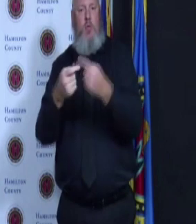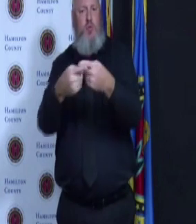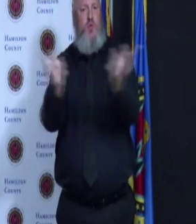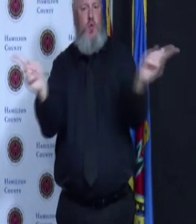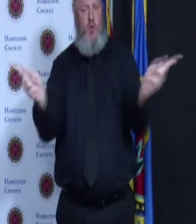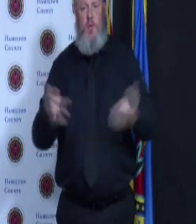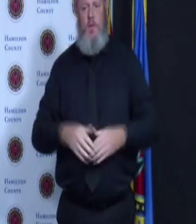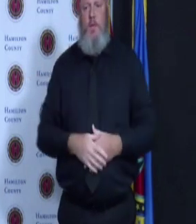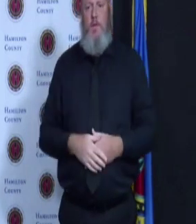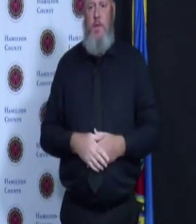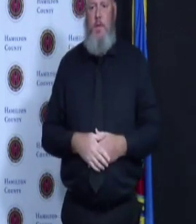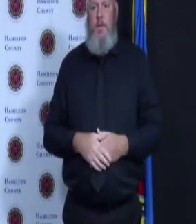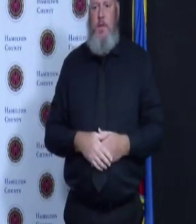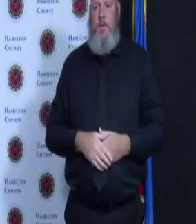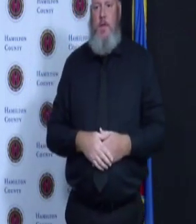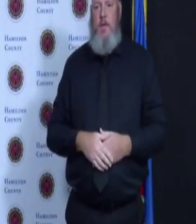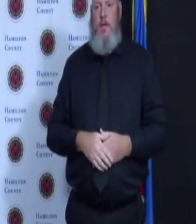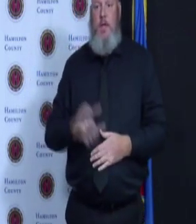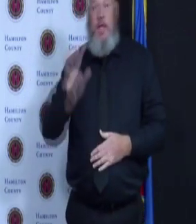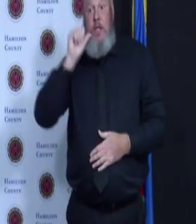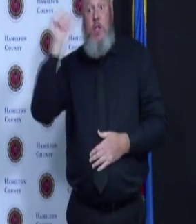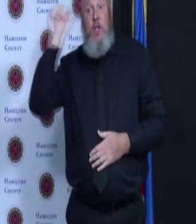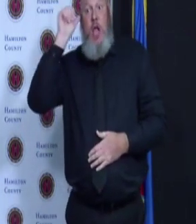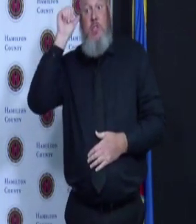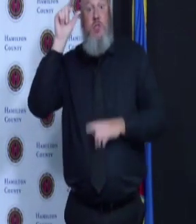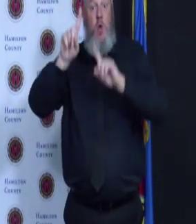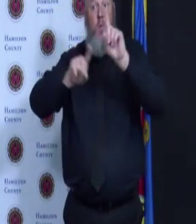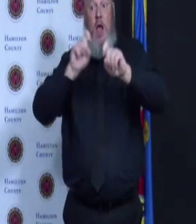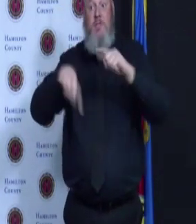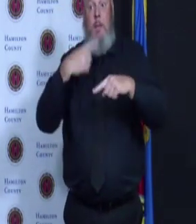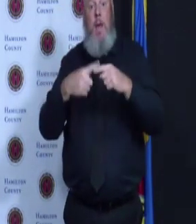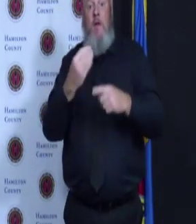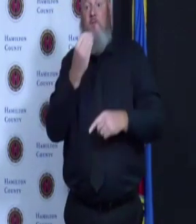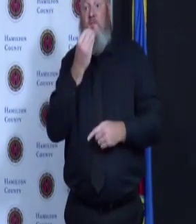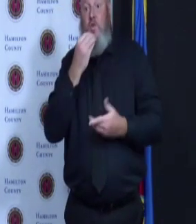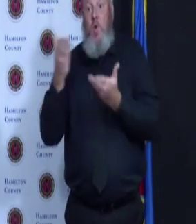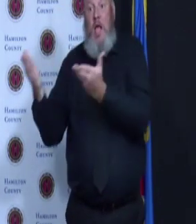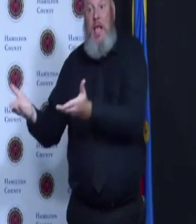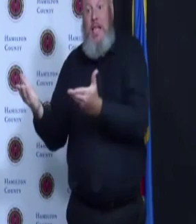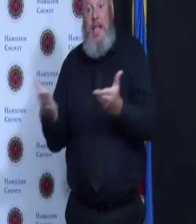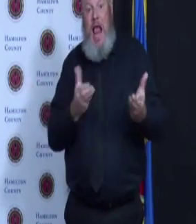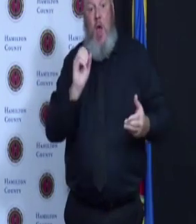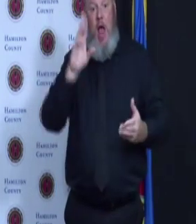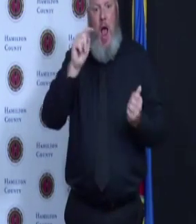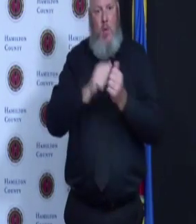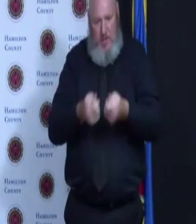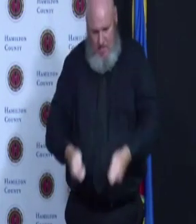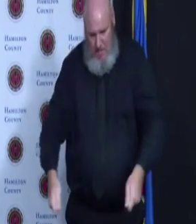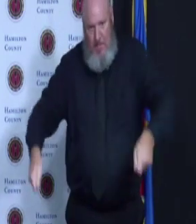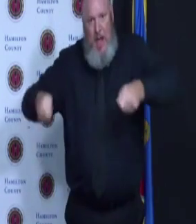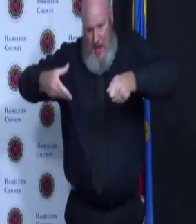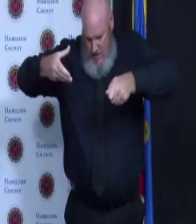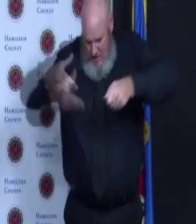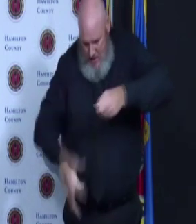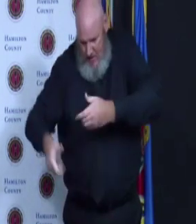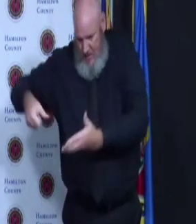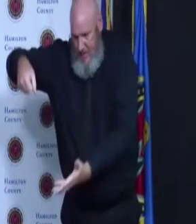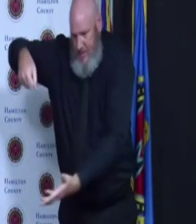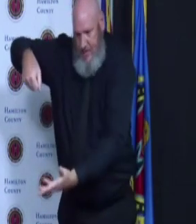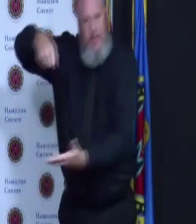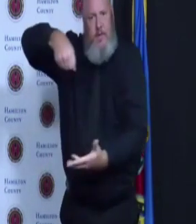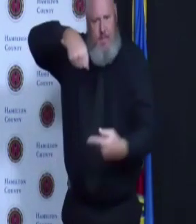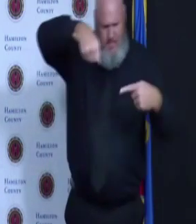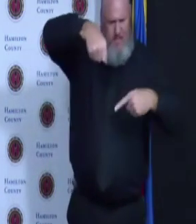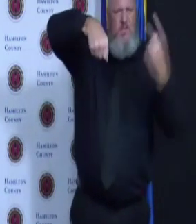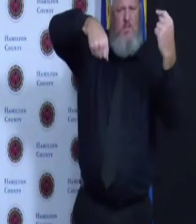groceries, and I gave you the advice that I had heard Greg give to others, but I asked him more specifically about this question, and